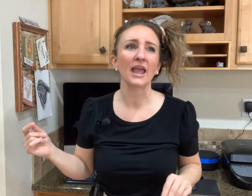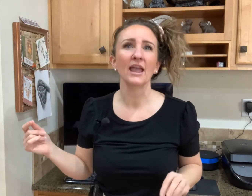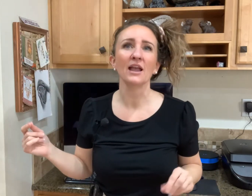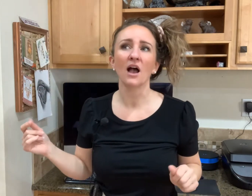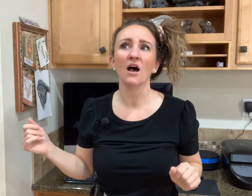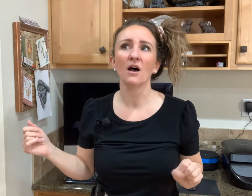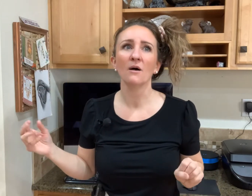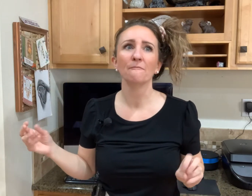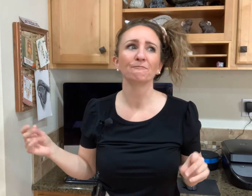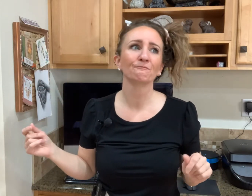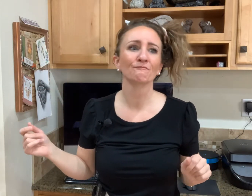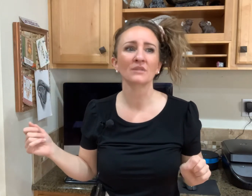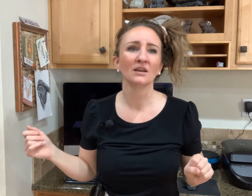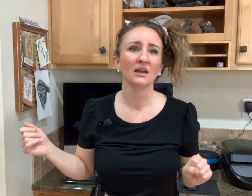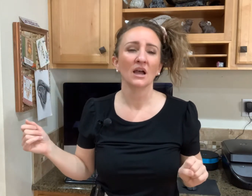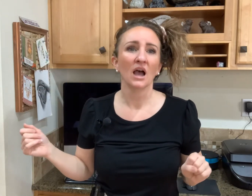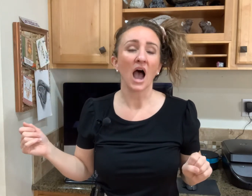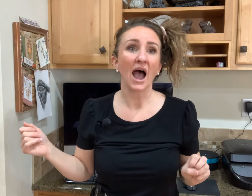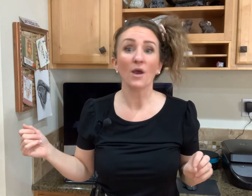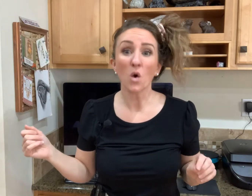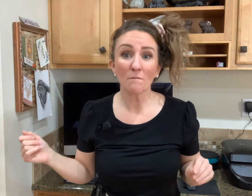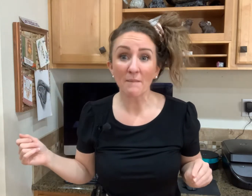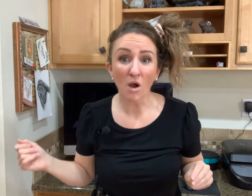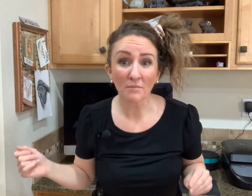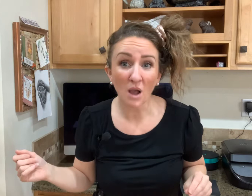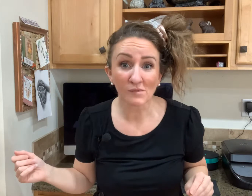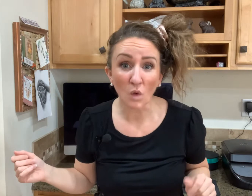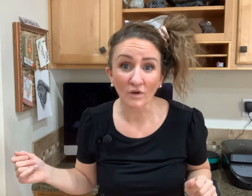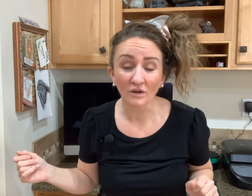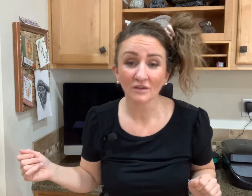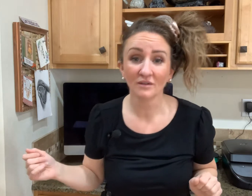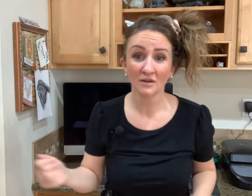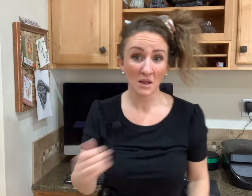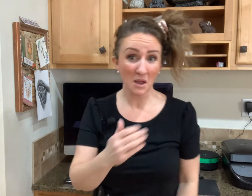saying, I hope my mom comes over.